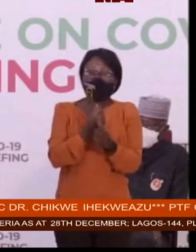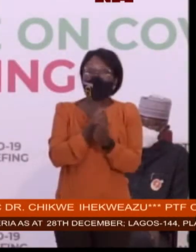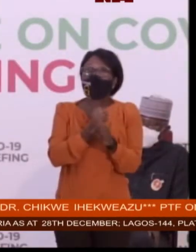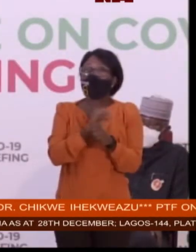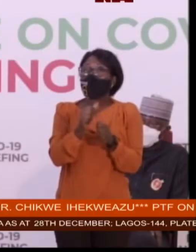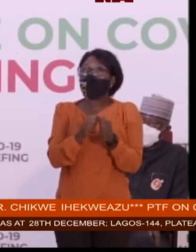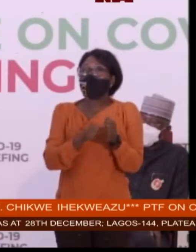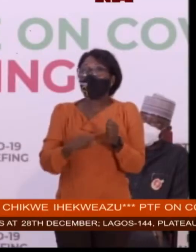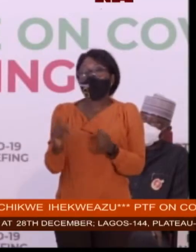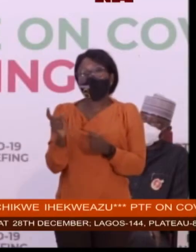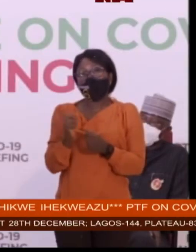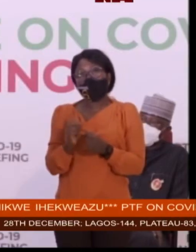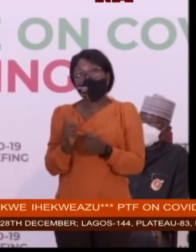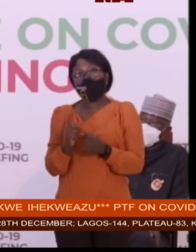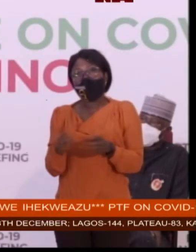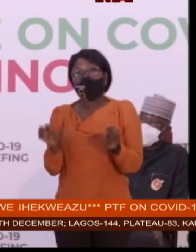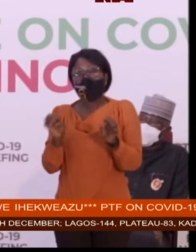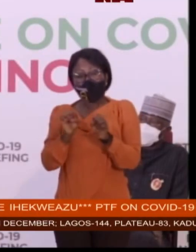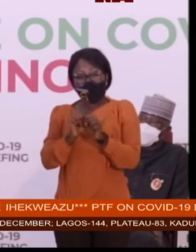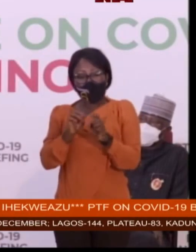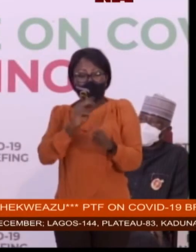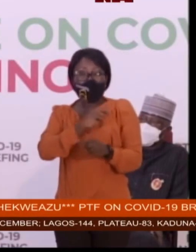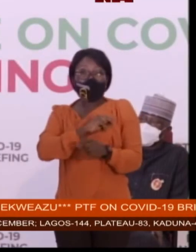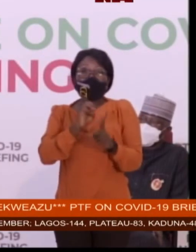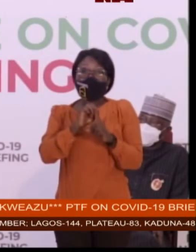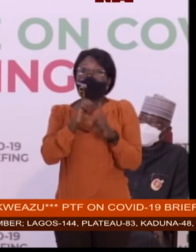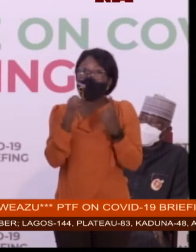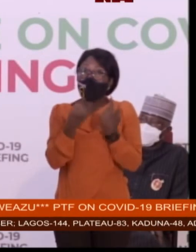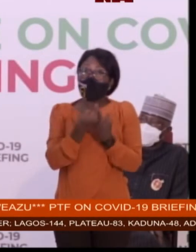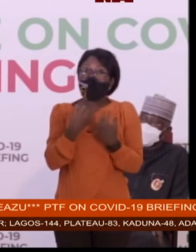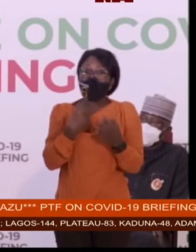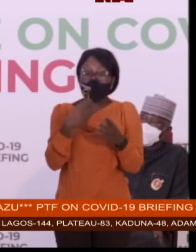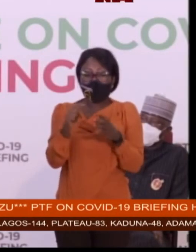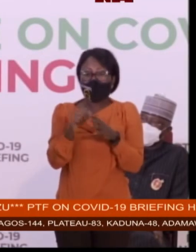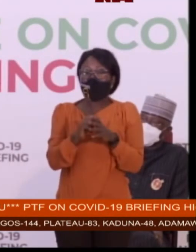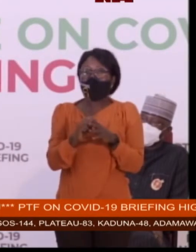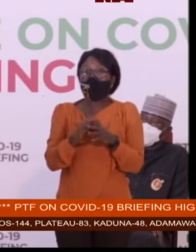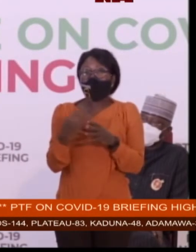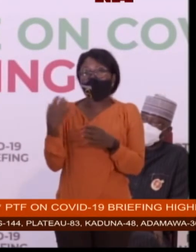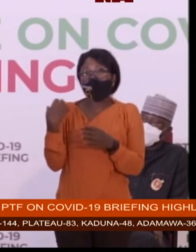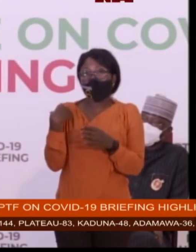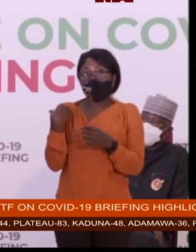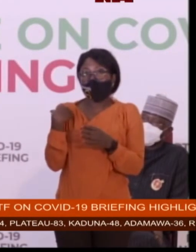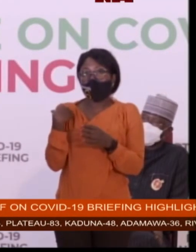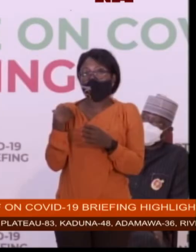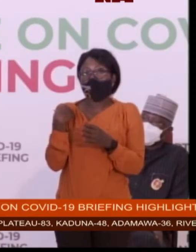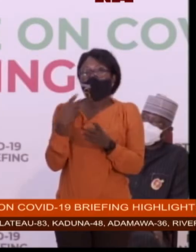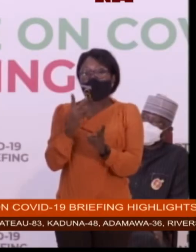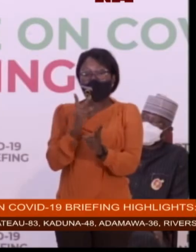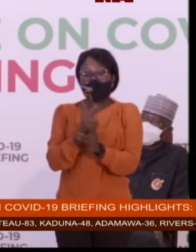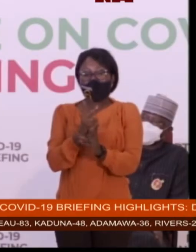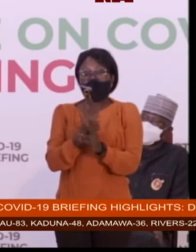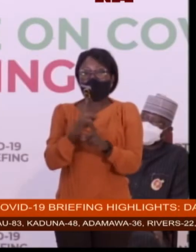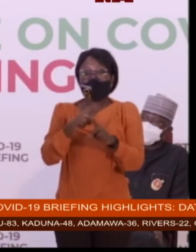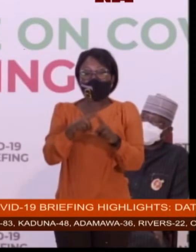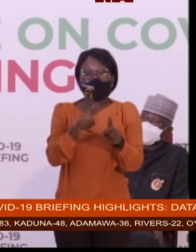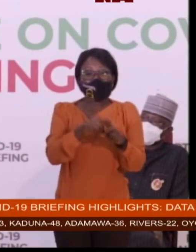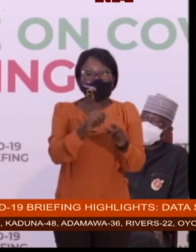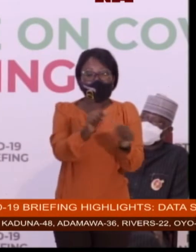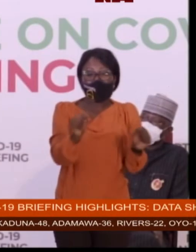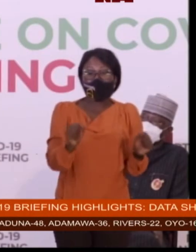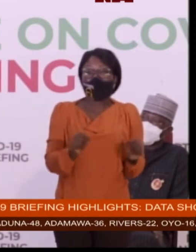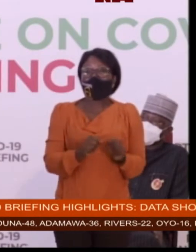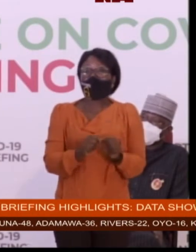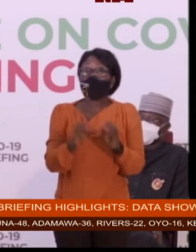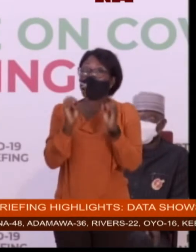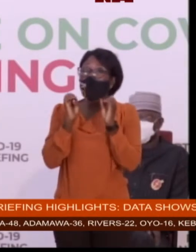mutane ana rade radin akwai kila wata sabuwa da ta fito a kasan Burtaniya to ba mu da tabbacin ko ta zo nan ko